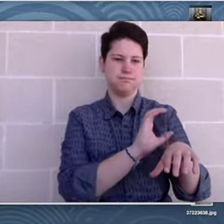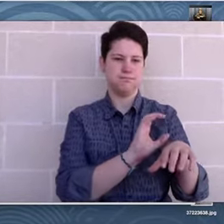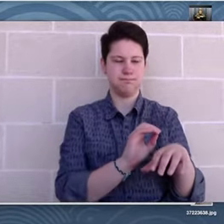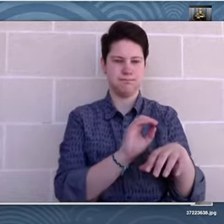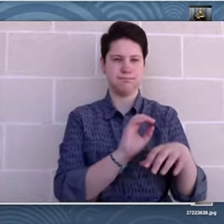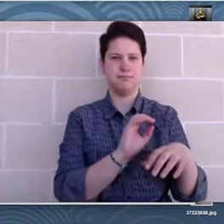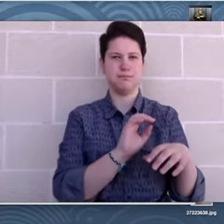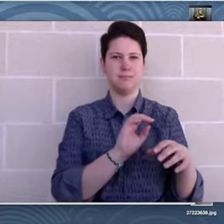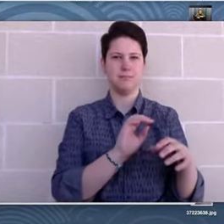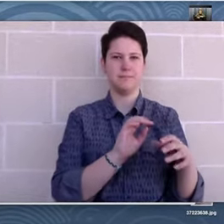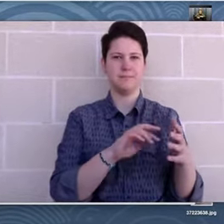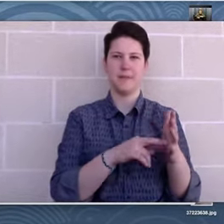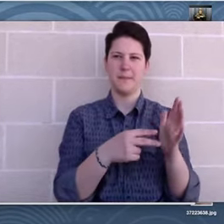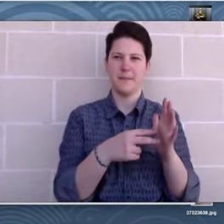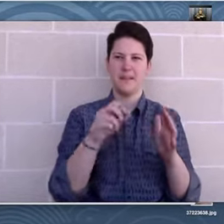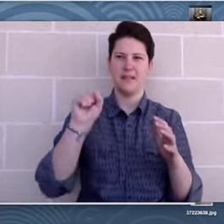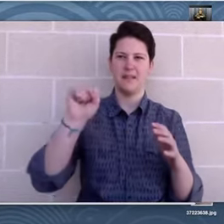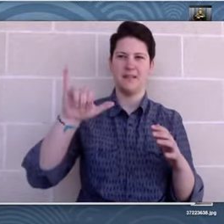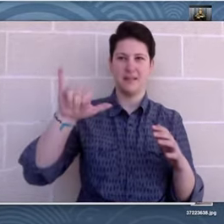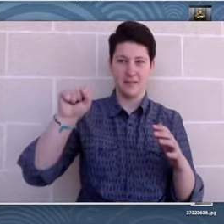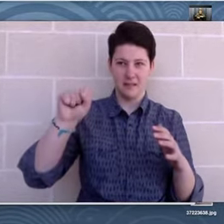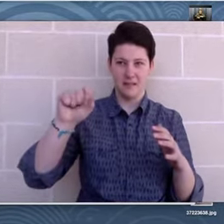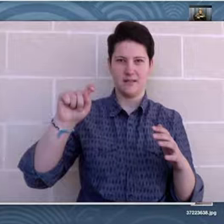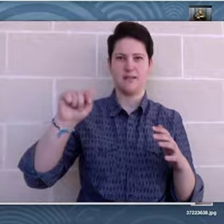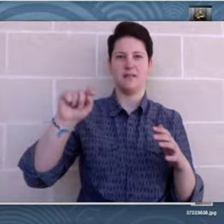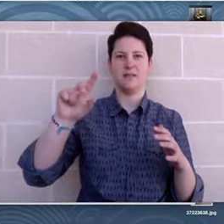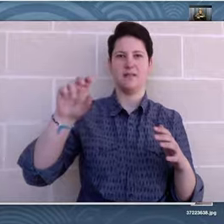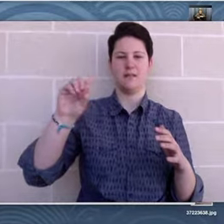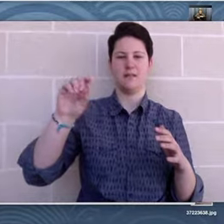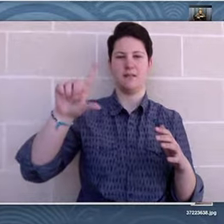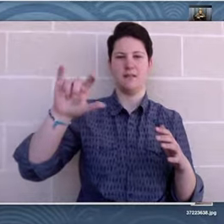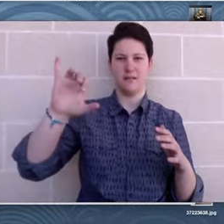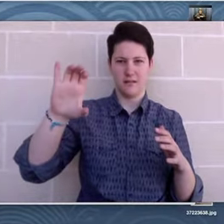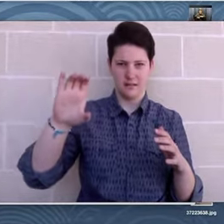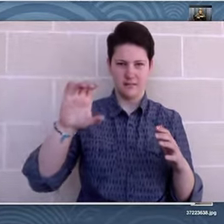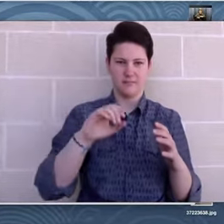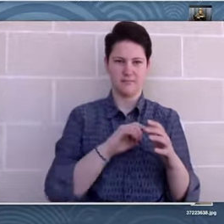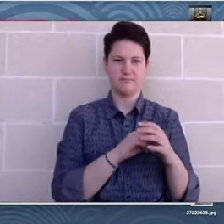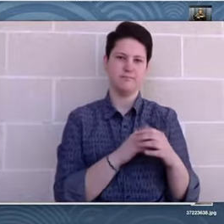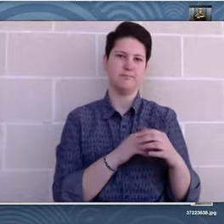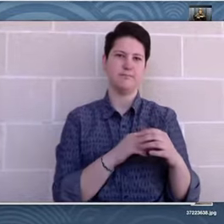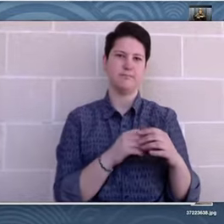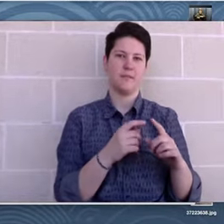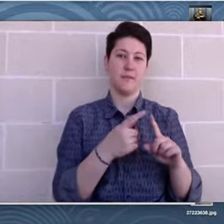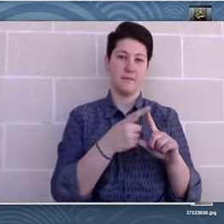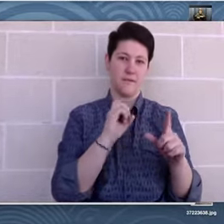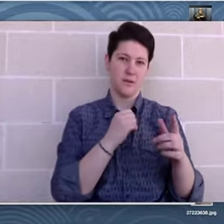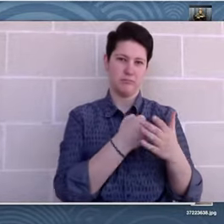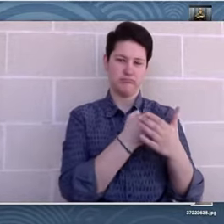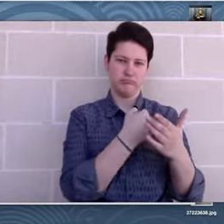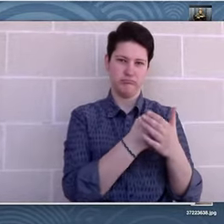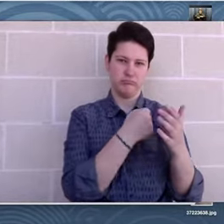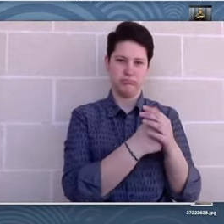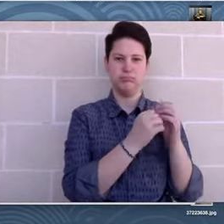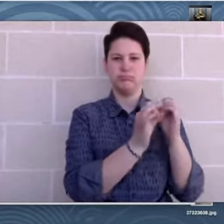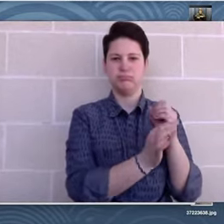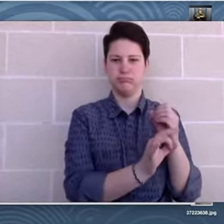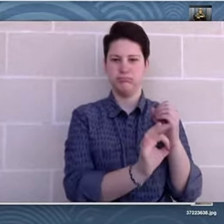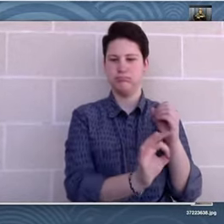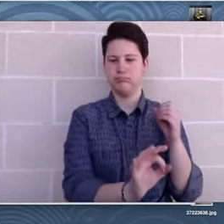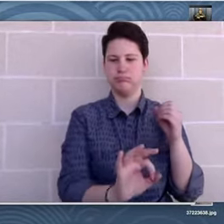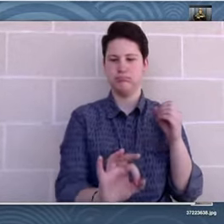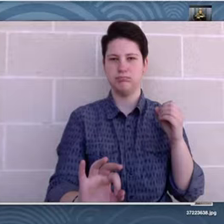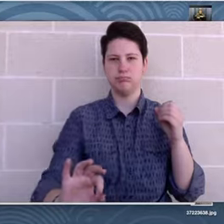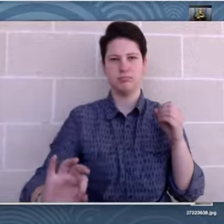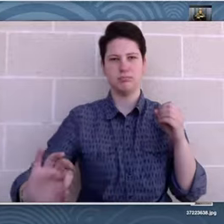diastolic occurs, more blood is pumped by the heart. The blood vessels return to the normal diameter and maintain blood pressure